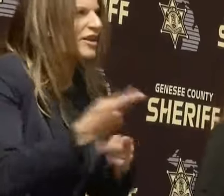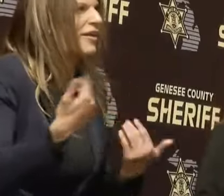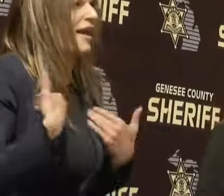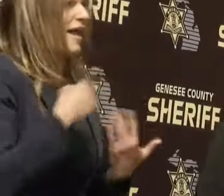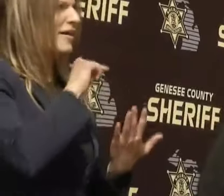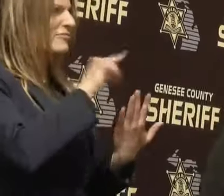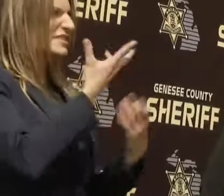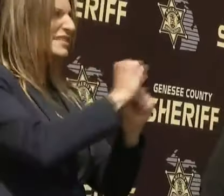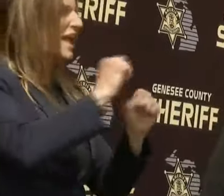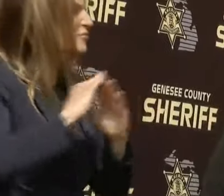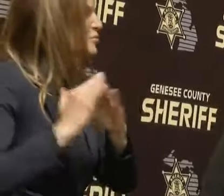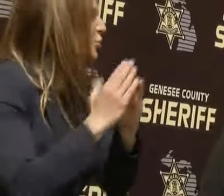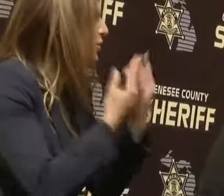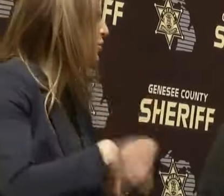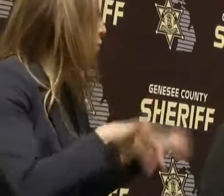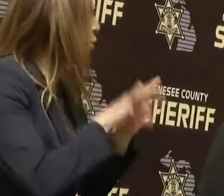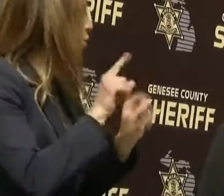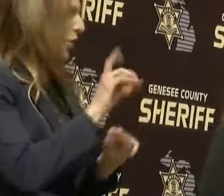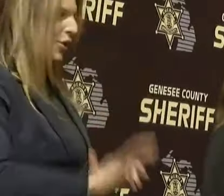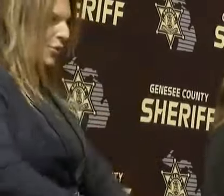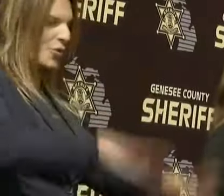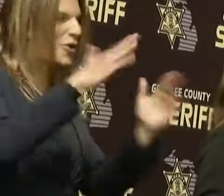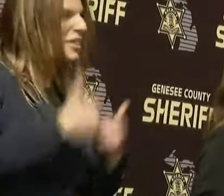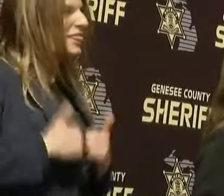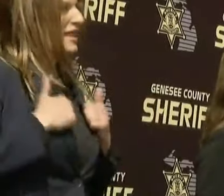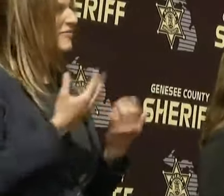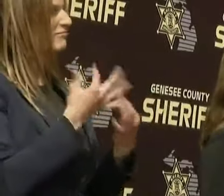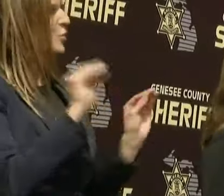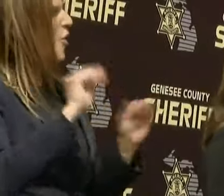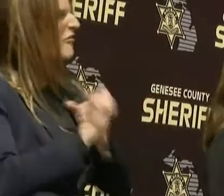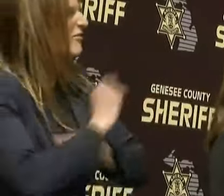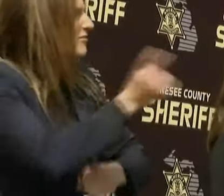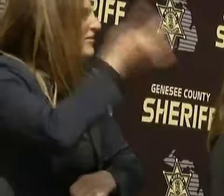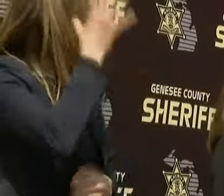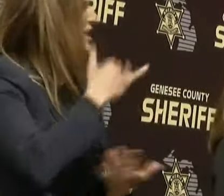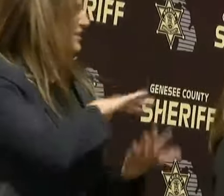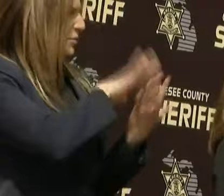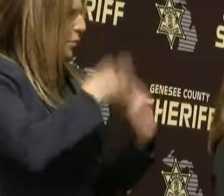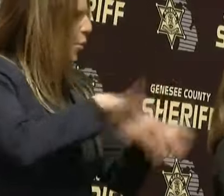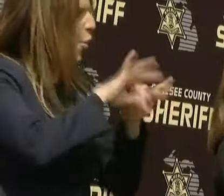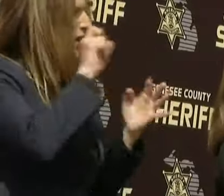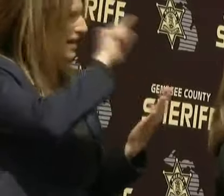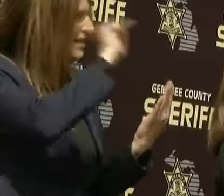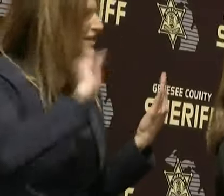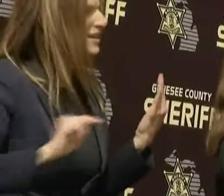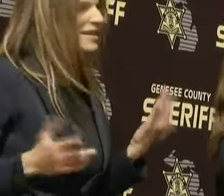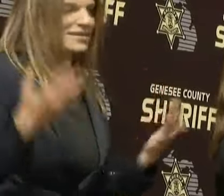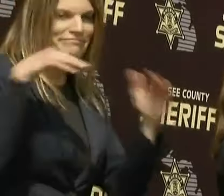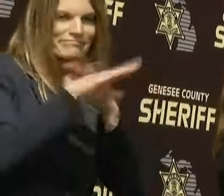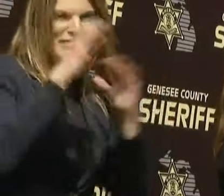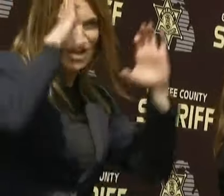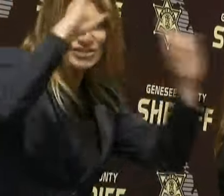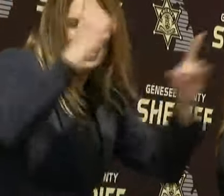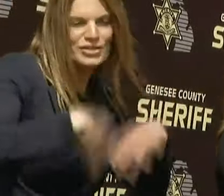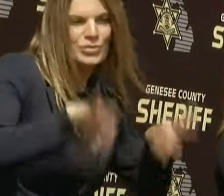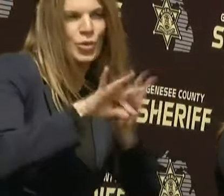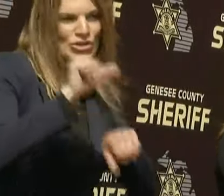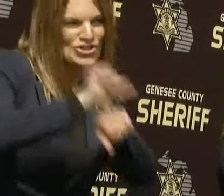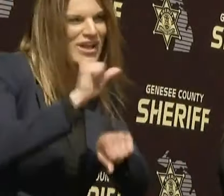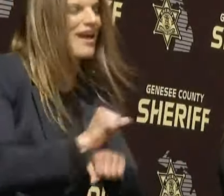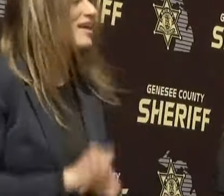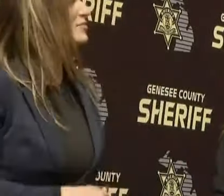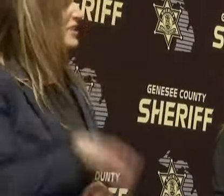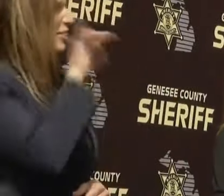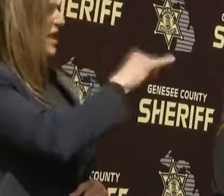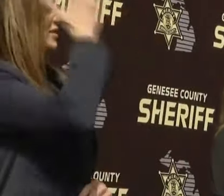safe community to grow up in and live in, free of violence and with full access to education and jobs. And